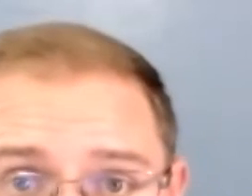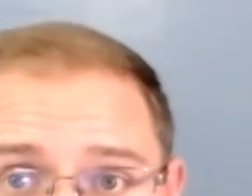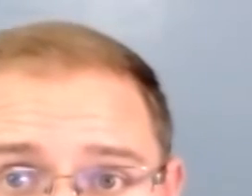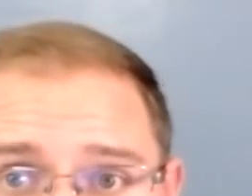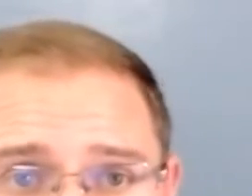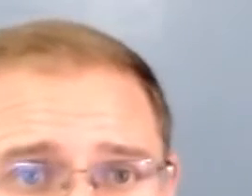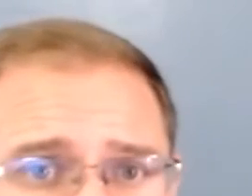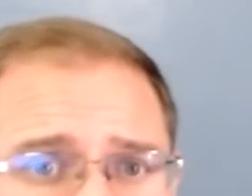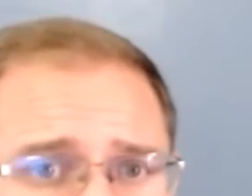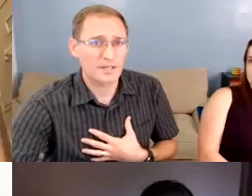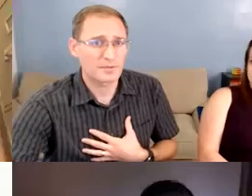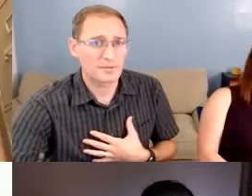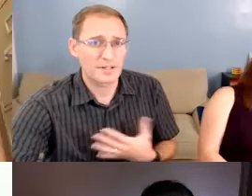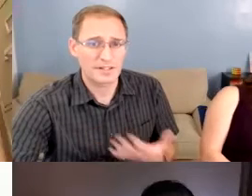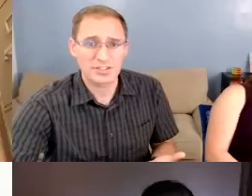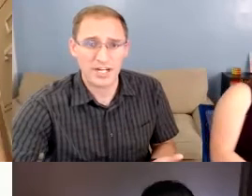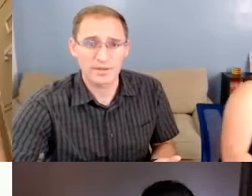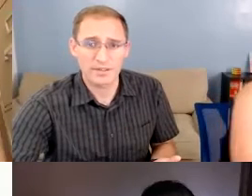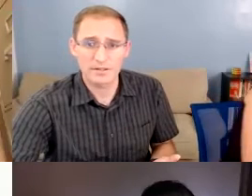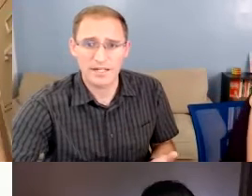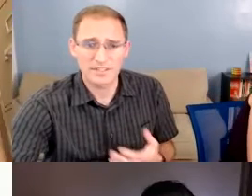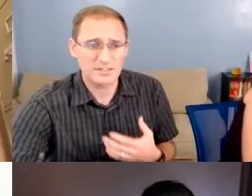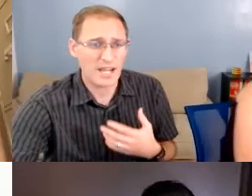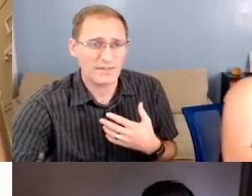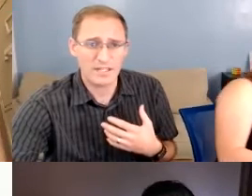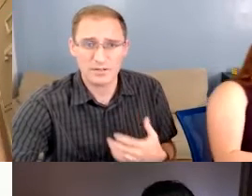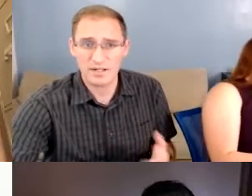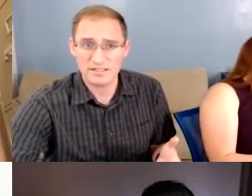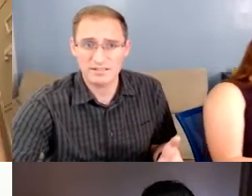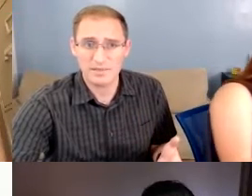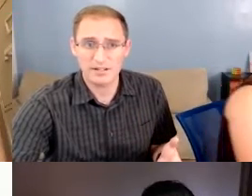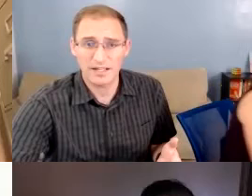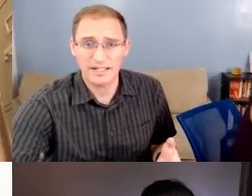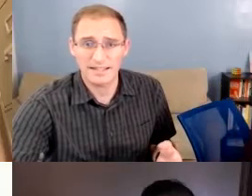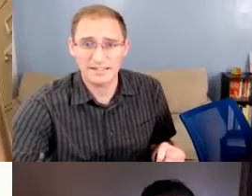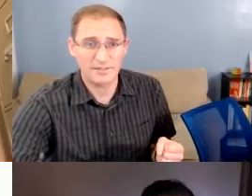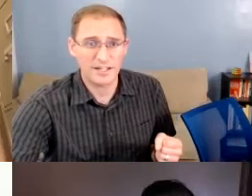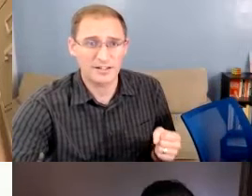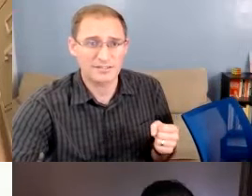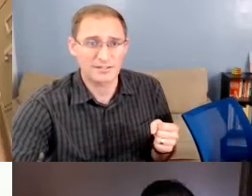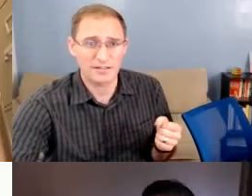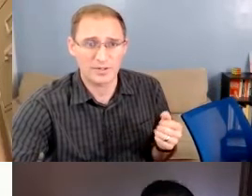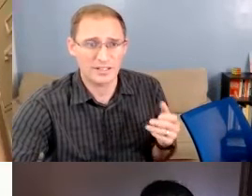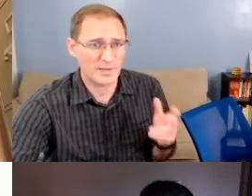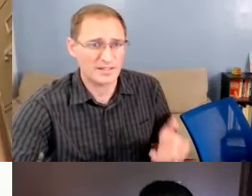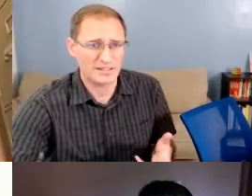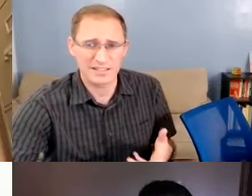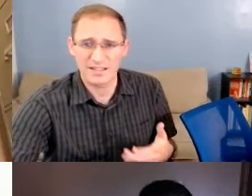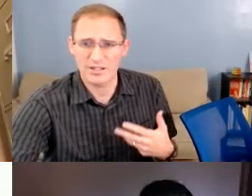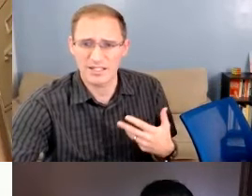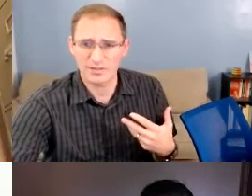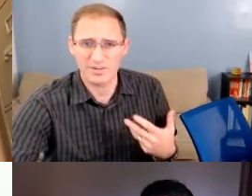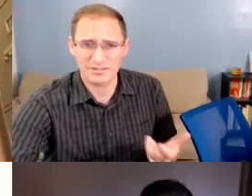Yep. And that's basically what we wanted to share with you. Did you have any questions about classifiers, or wanted to comment